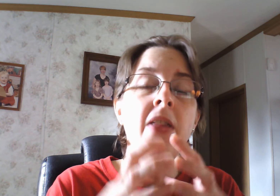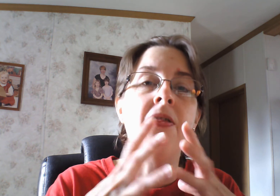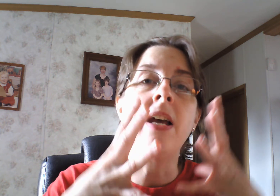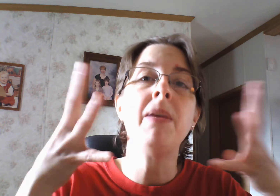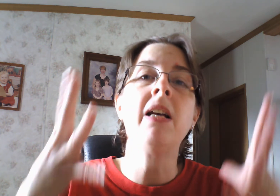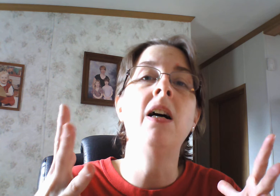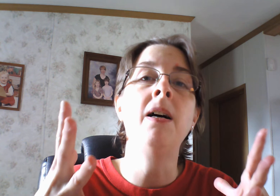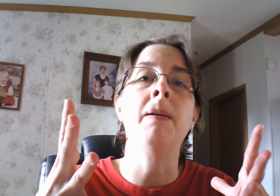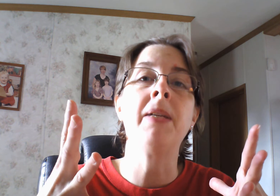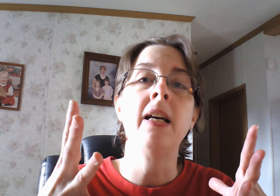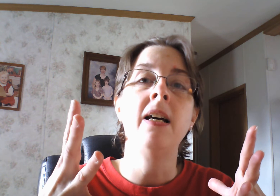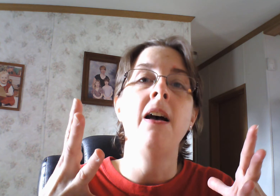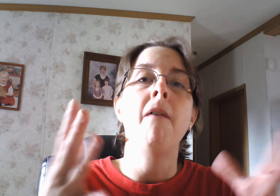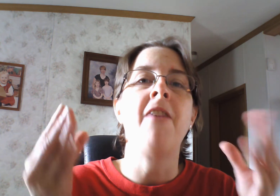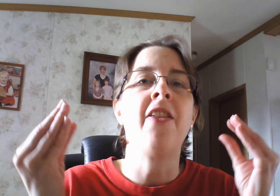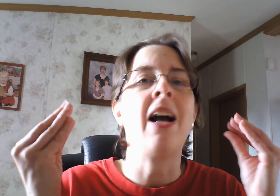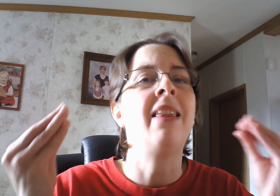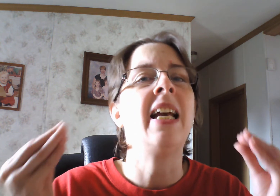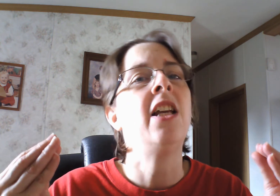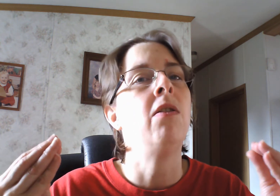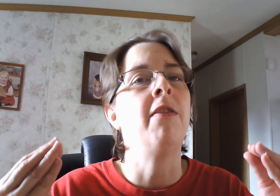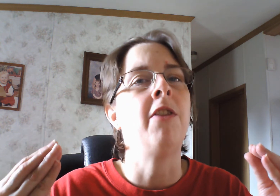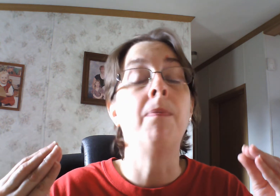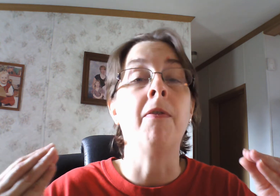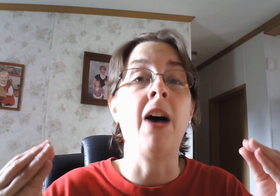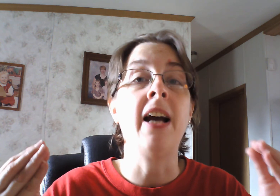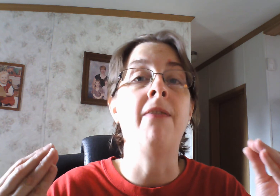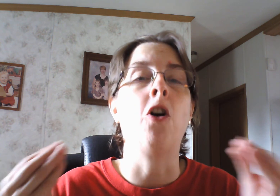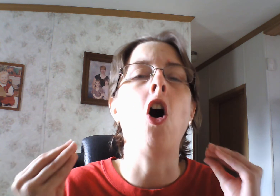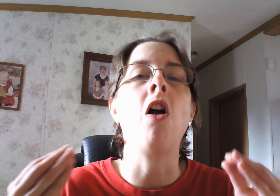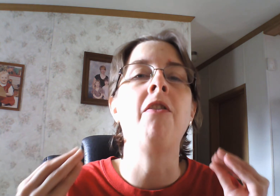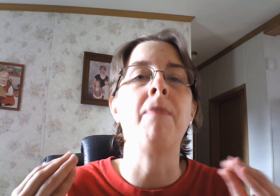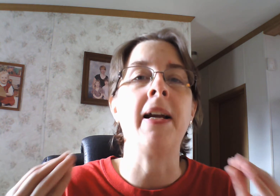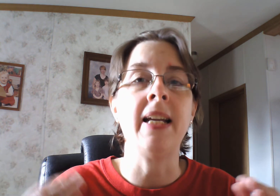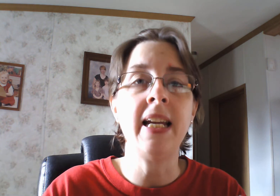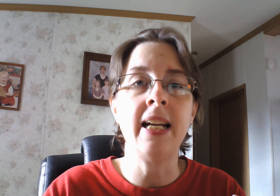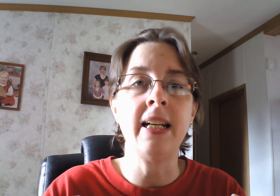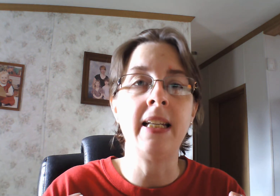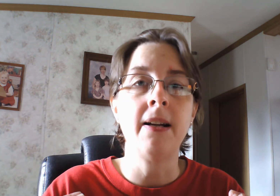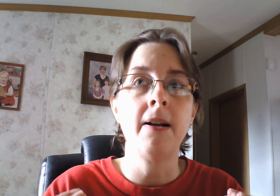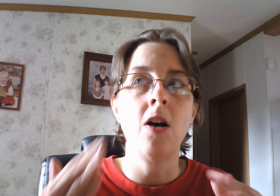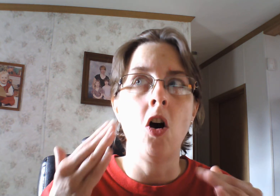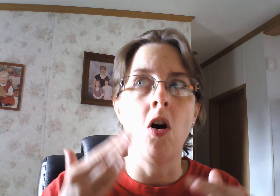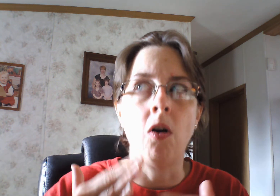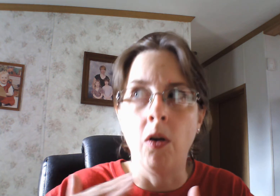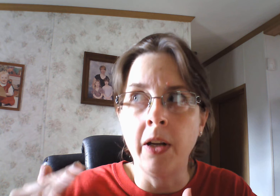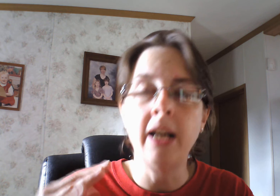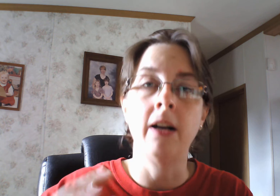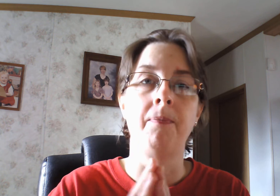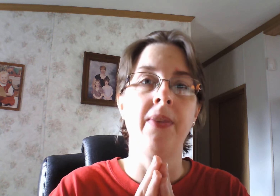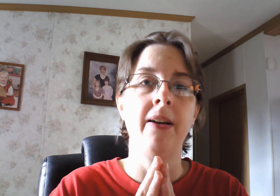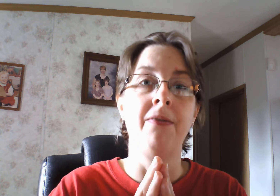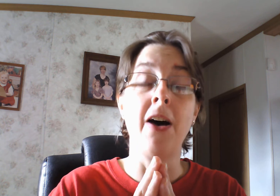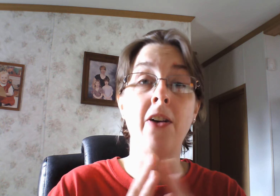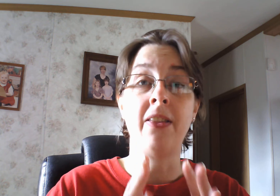then becomes, Father, I thank you that you've provided for all of my needs all year. Father, I thank you